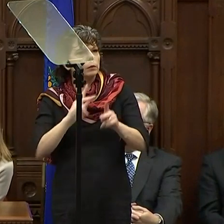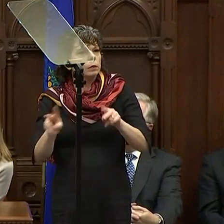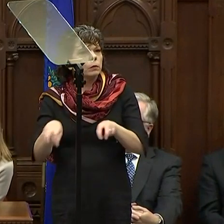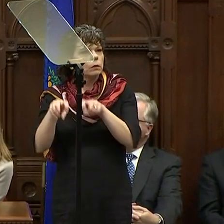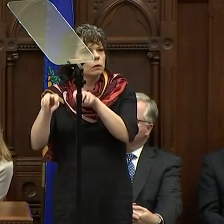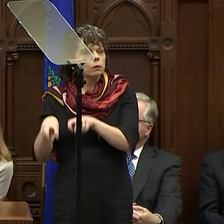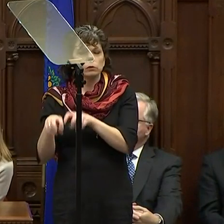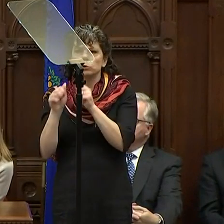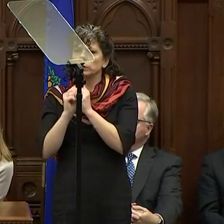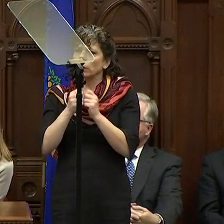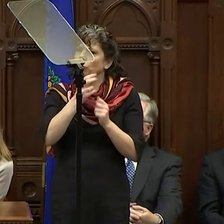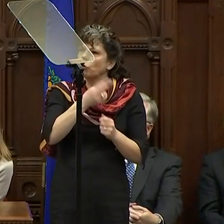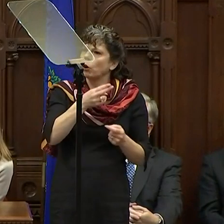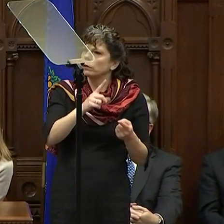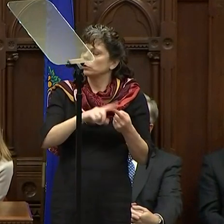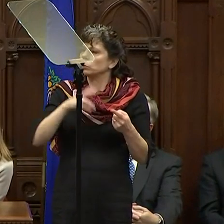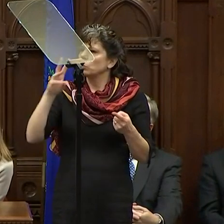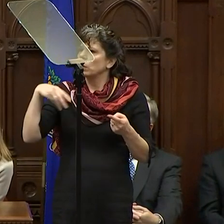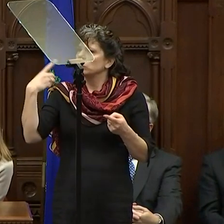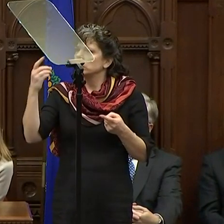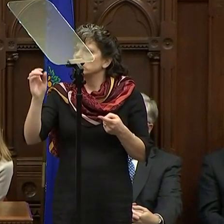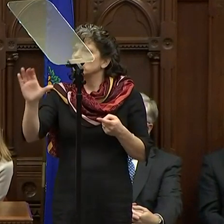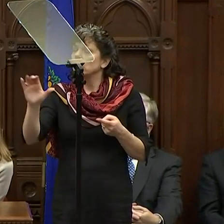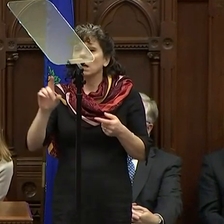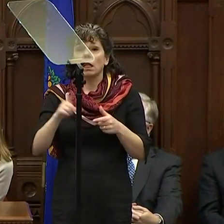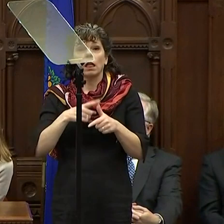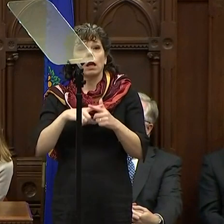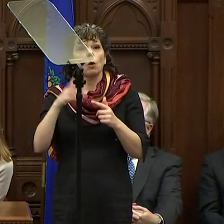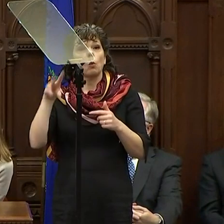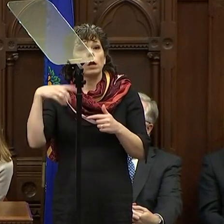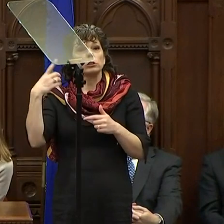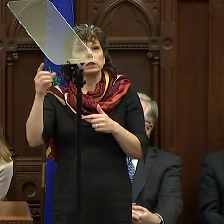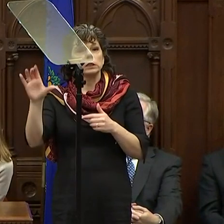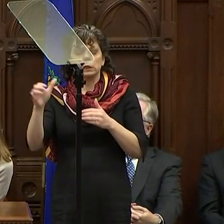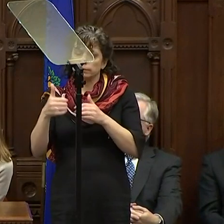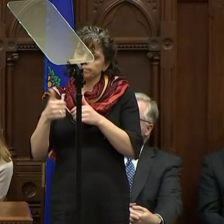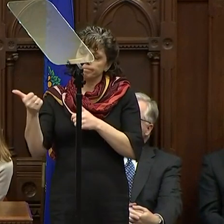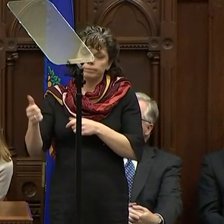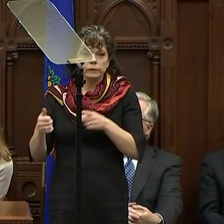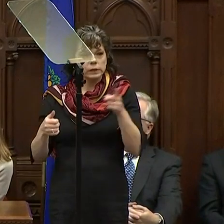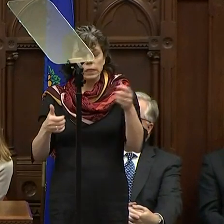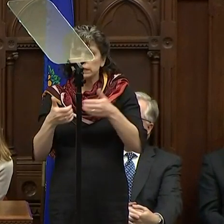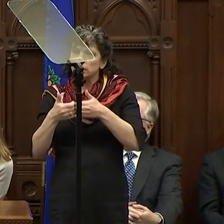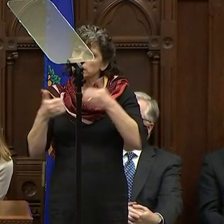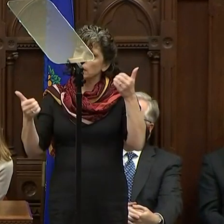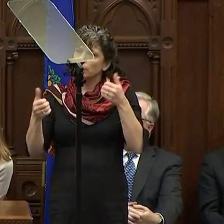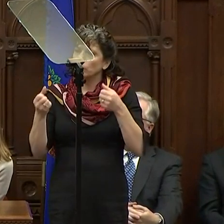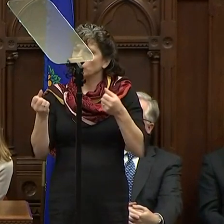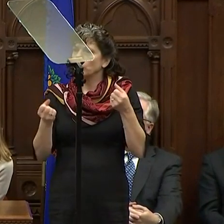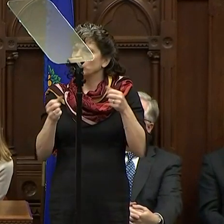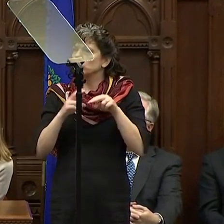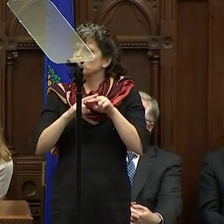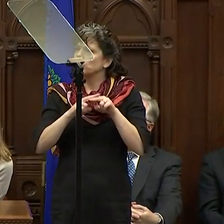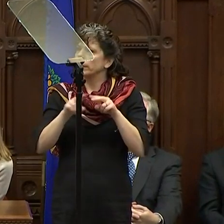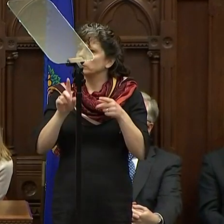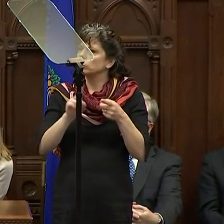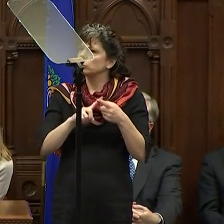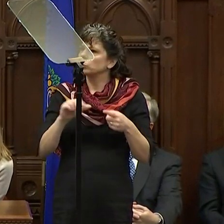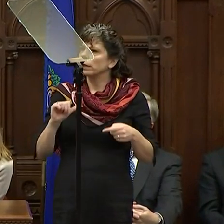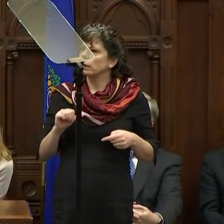down to Washington, D.C. And then in Washington, D.C., he had to step into a segregated car on the way down to Atlanta.